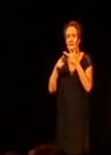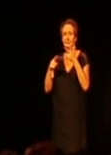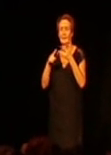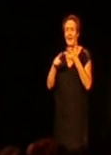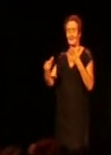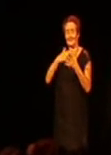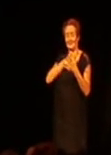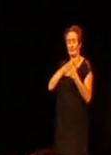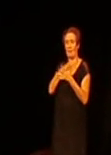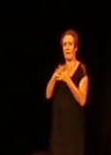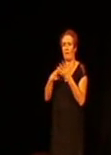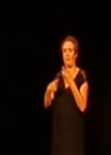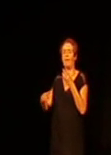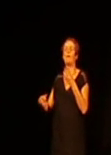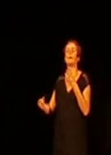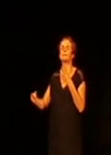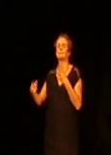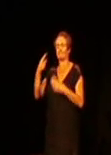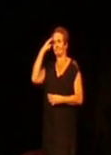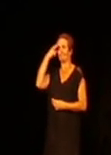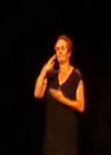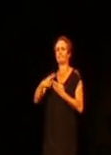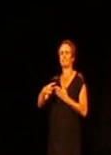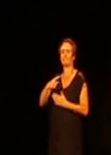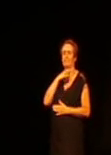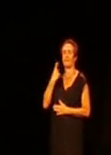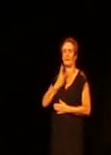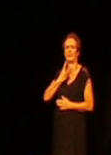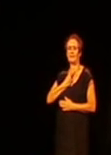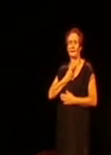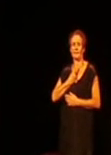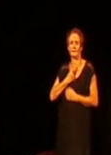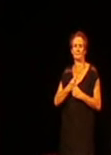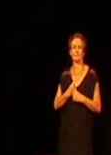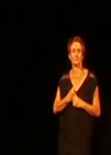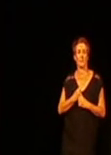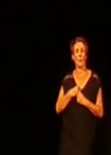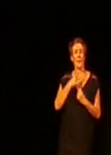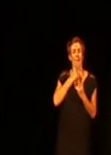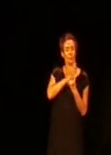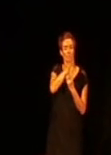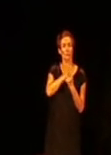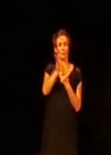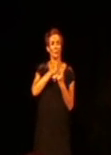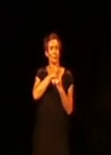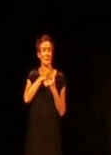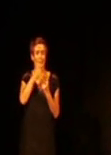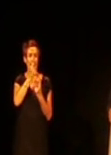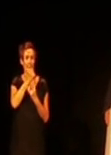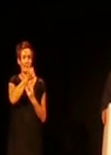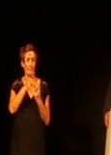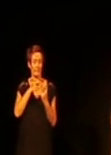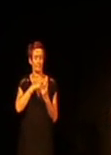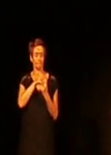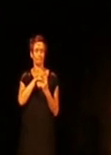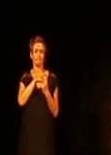stigma within our society. We can do two things. One we can do ourselves, the other we can demand of public services. The first